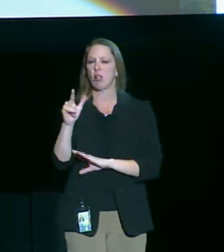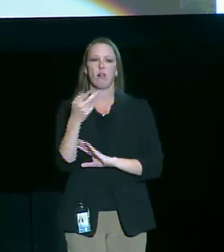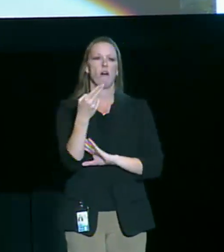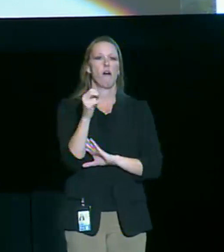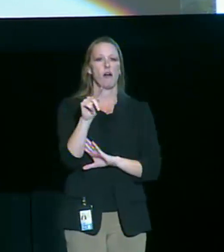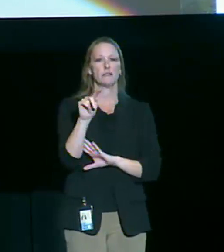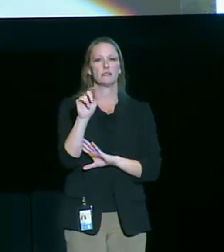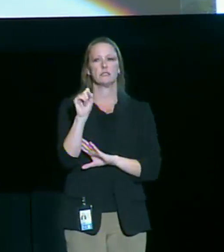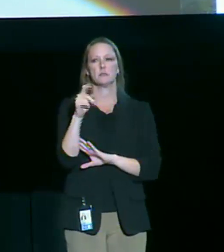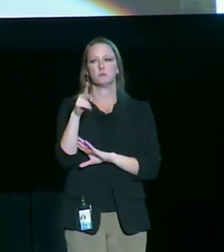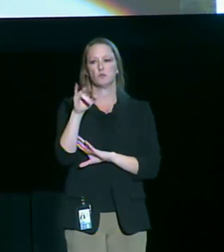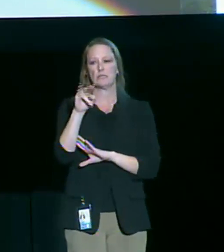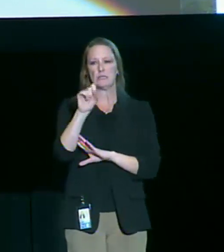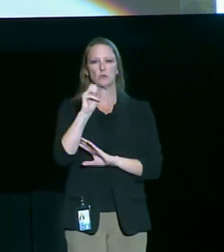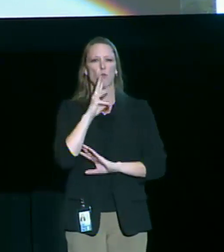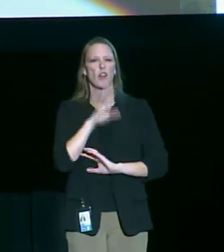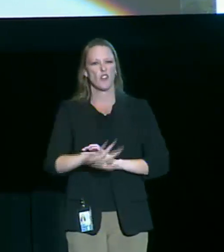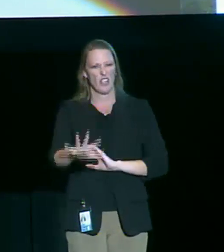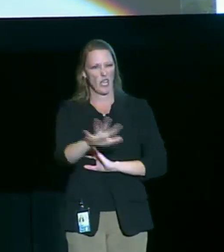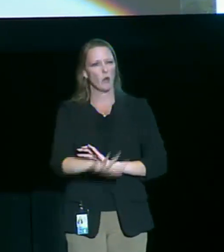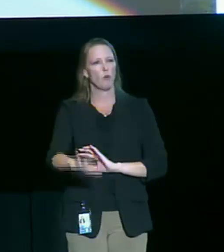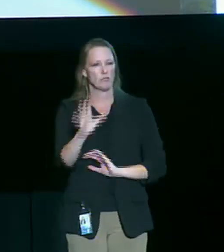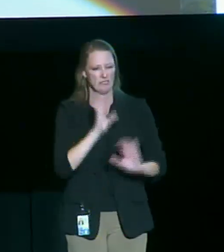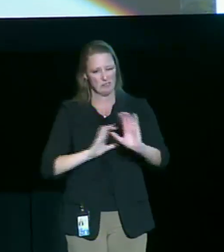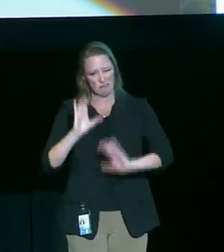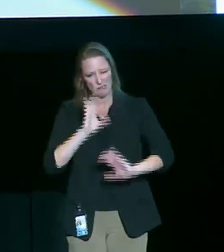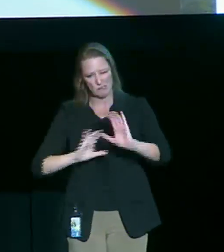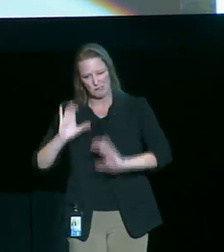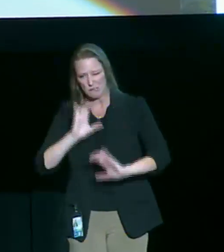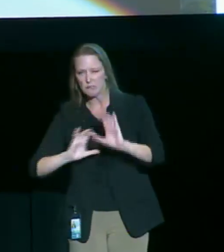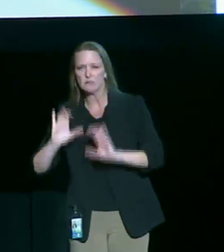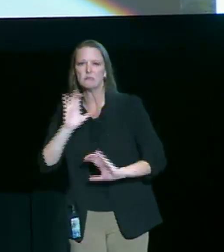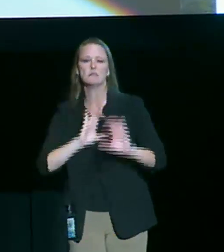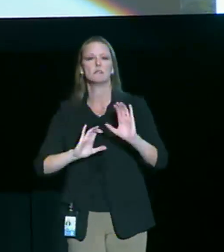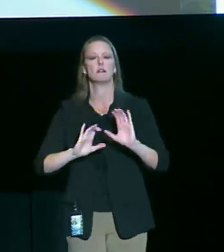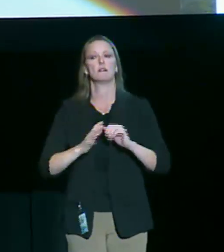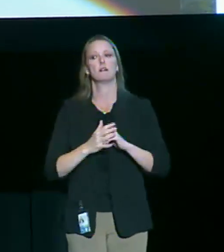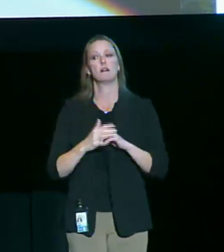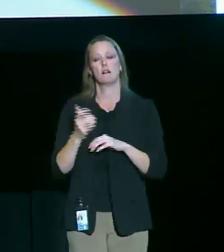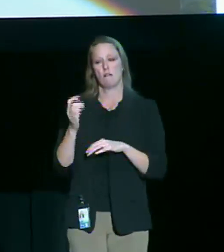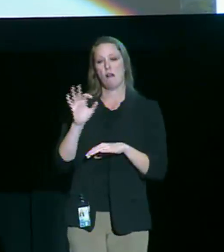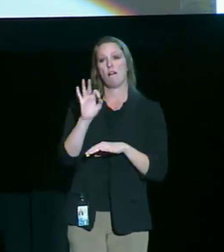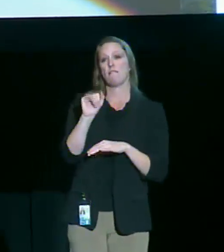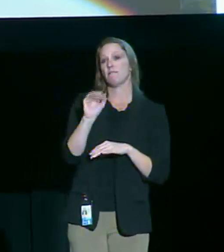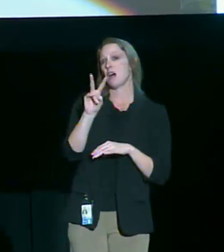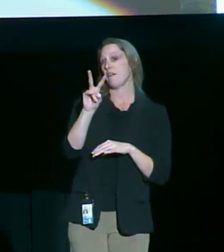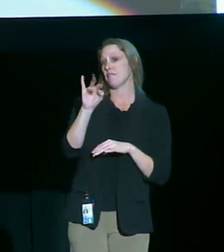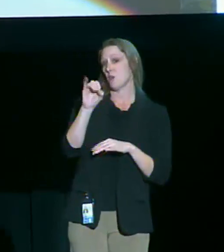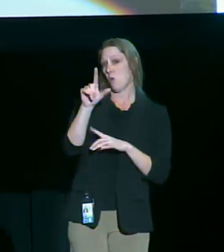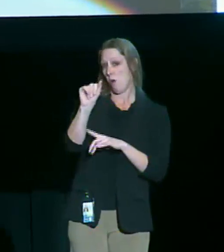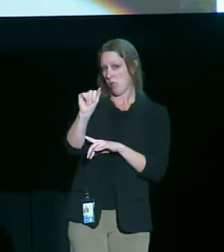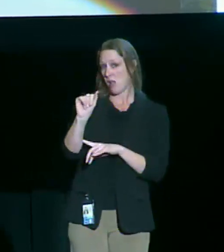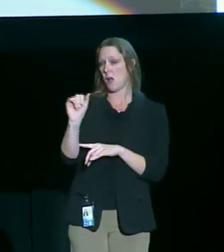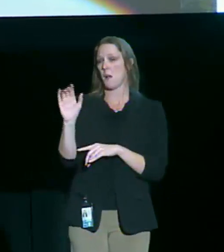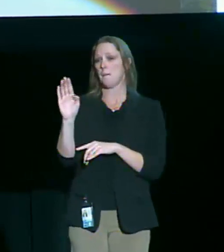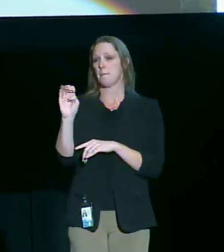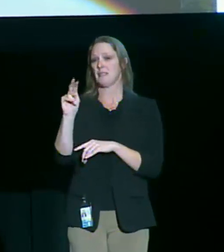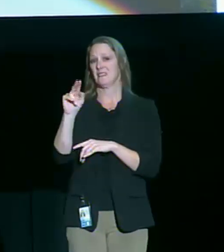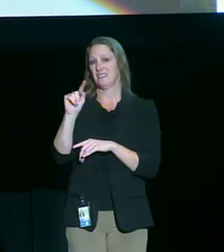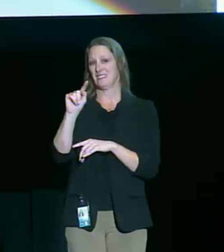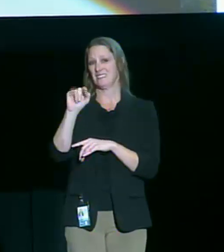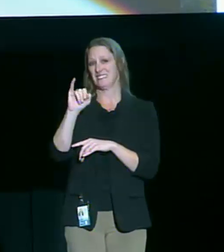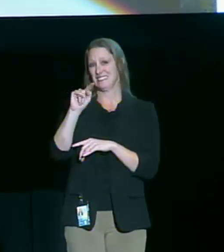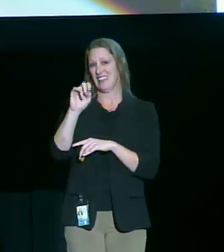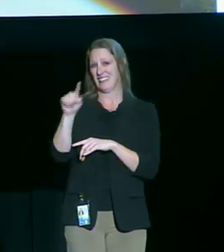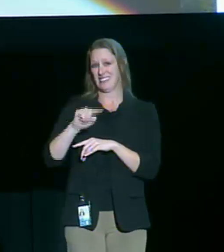Springs waterway. And while Fabiola Benitez Calderon was found, we